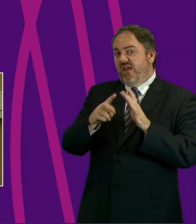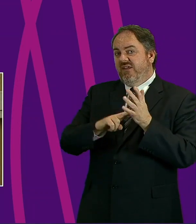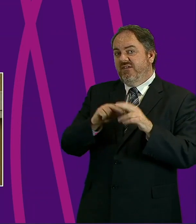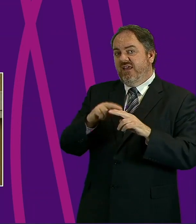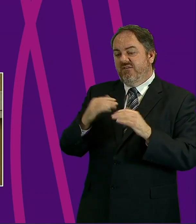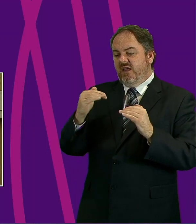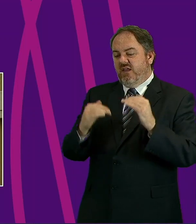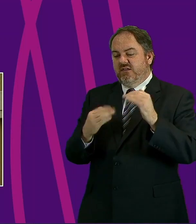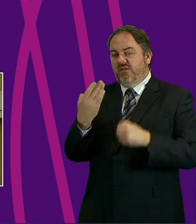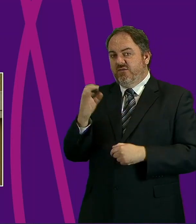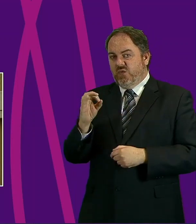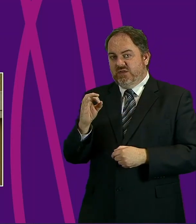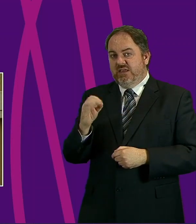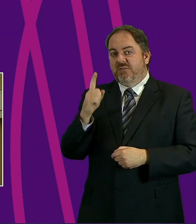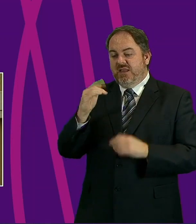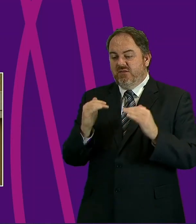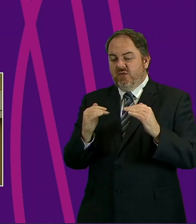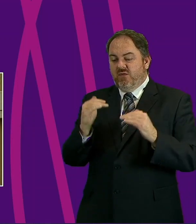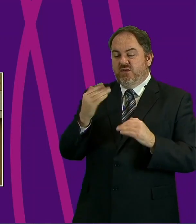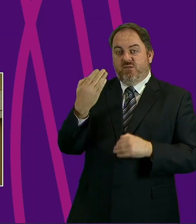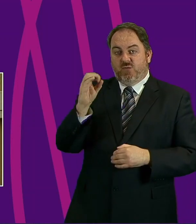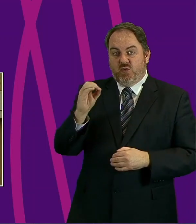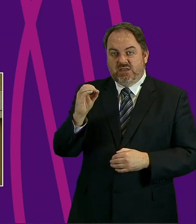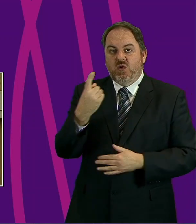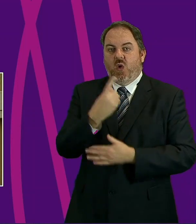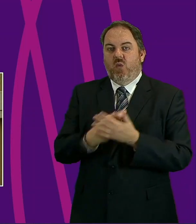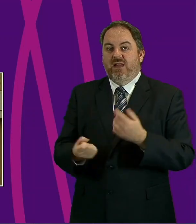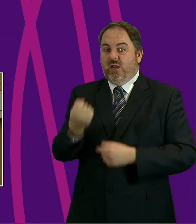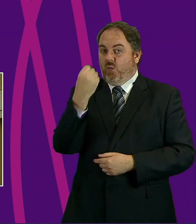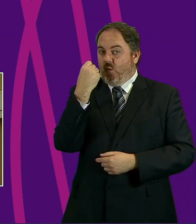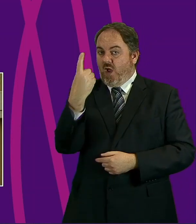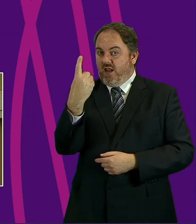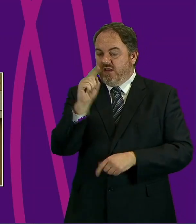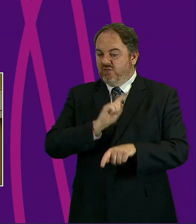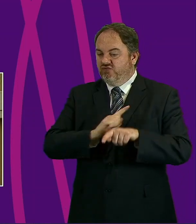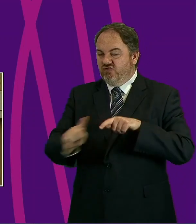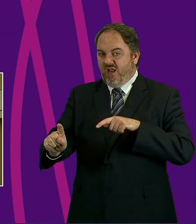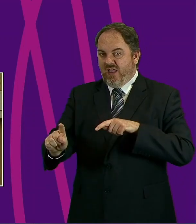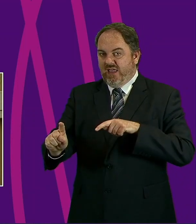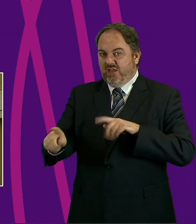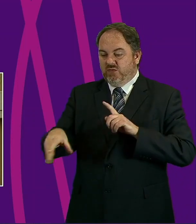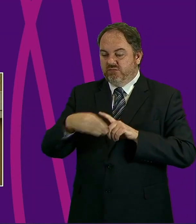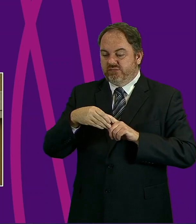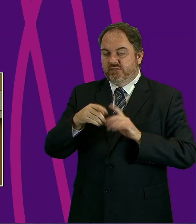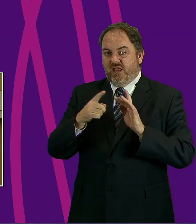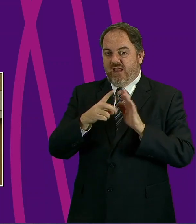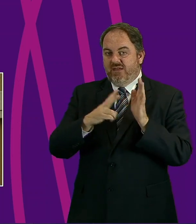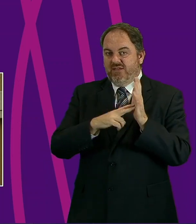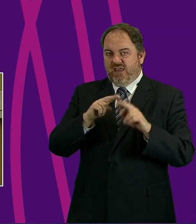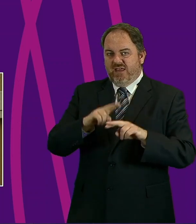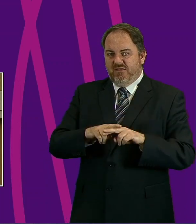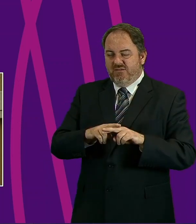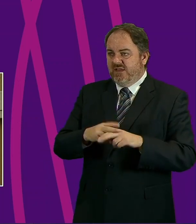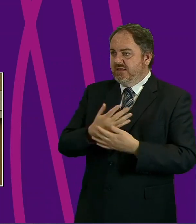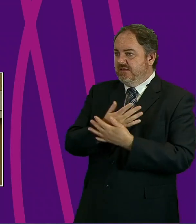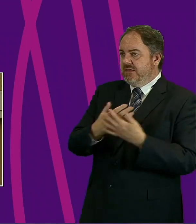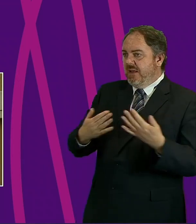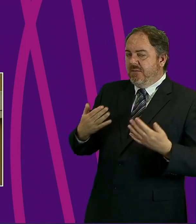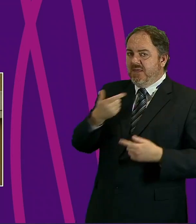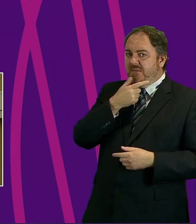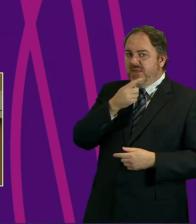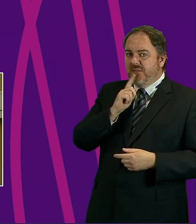but as soon as you hit 40, that's cut to 1. Can the First Minister reassure women who are in danger of having their entitlement cut that